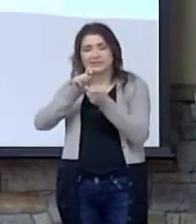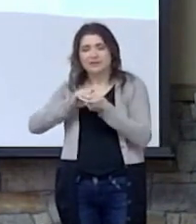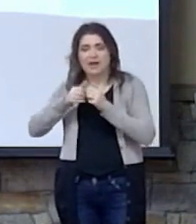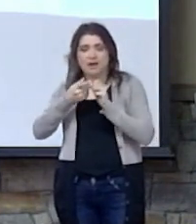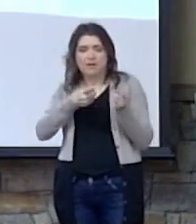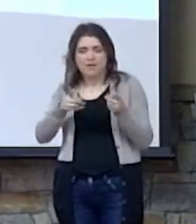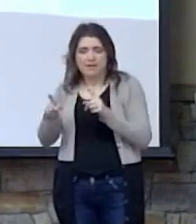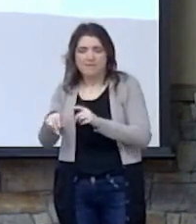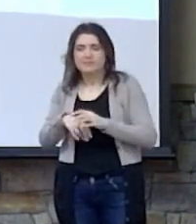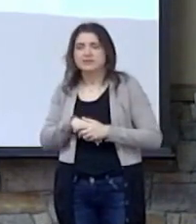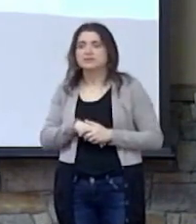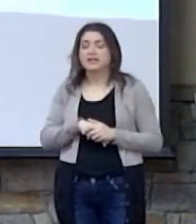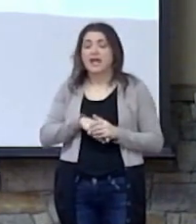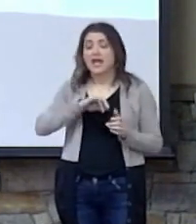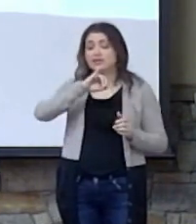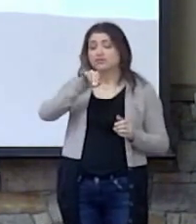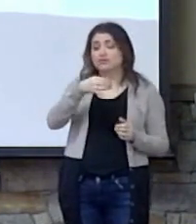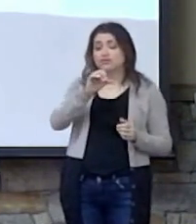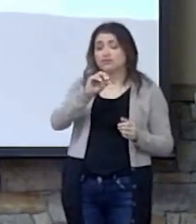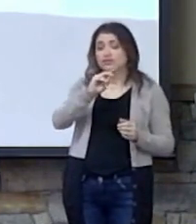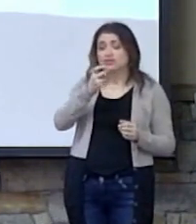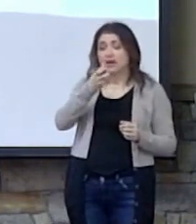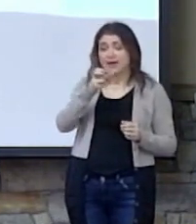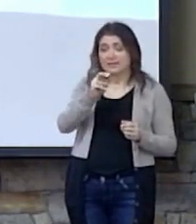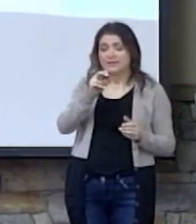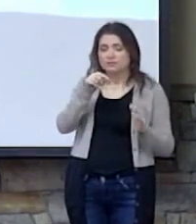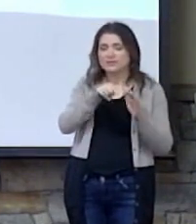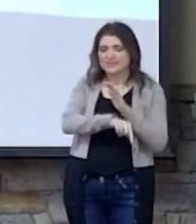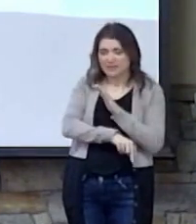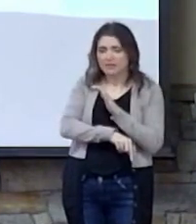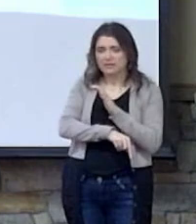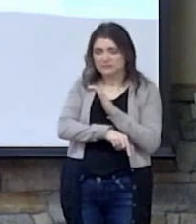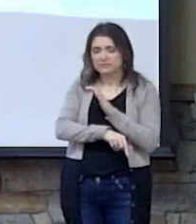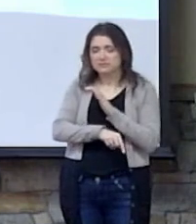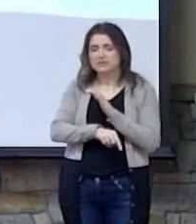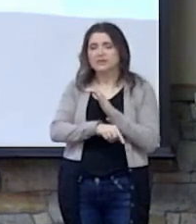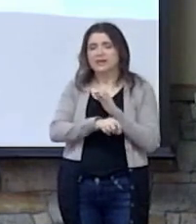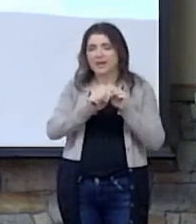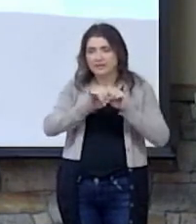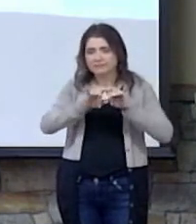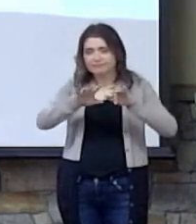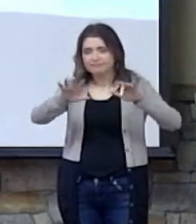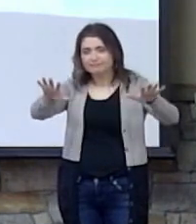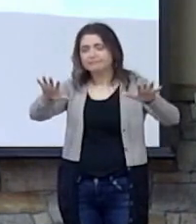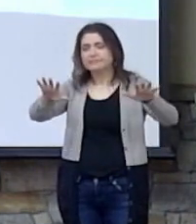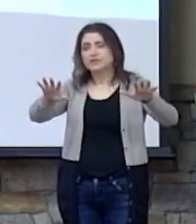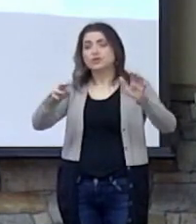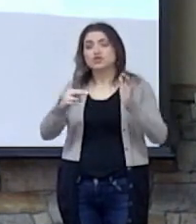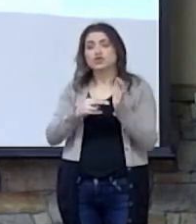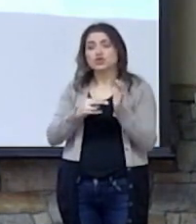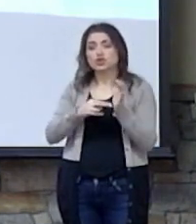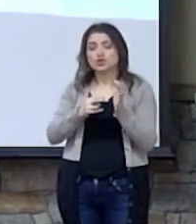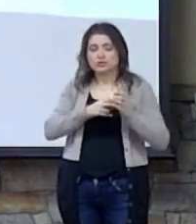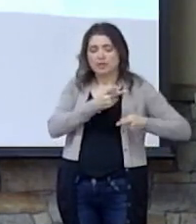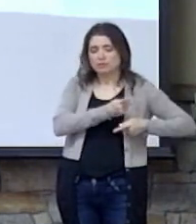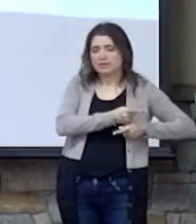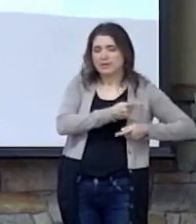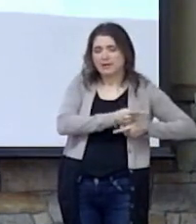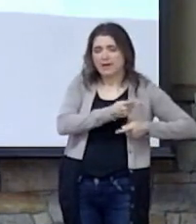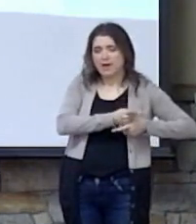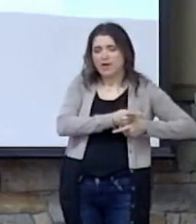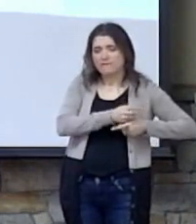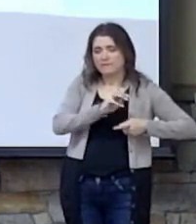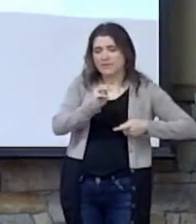be. As Jonathan had been killed and word made it back to his house, there was a nurse that was taking care